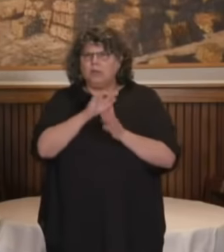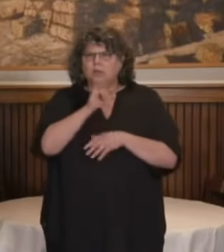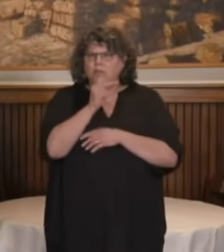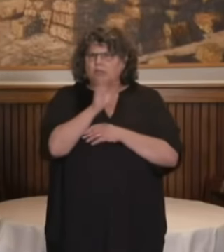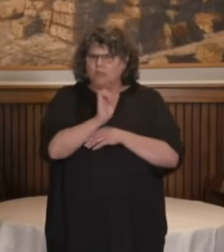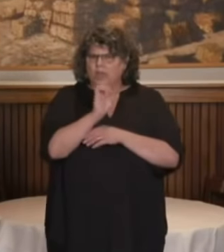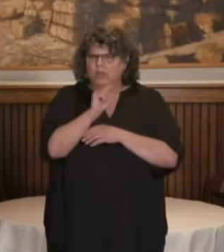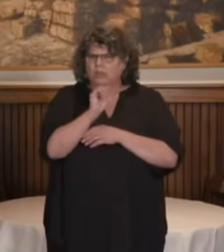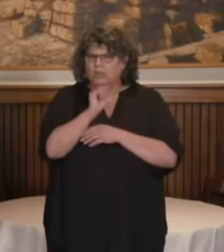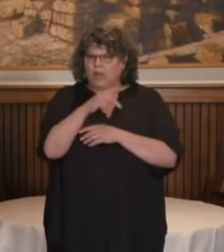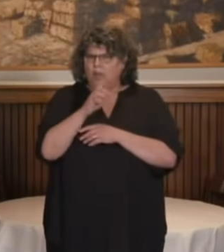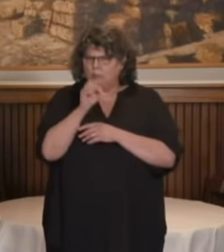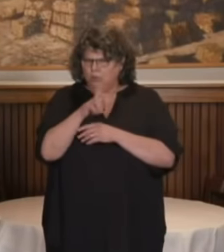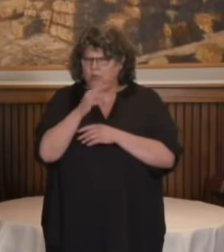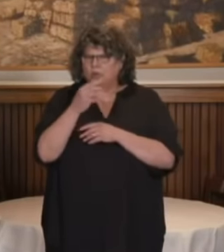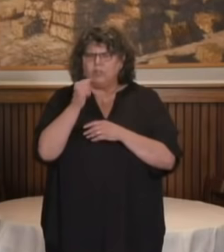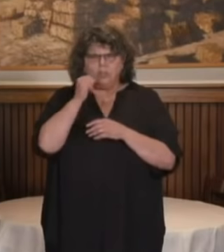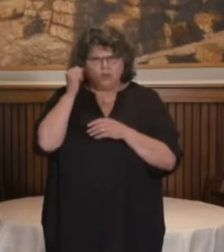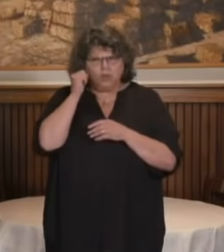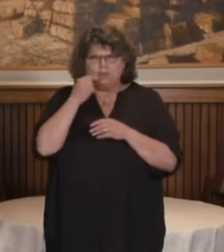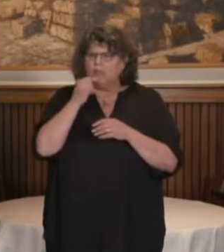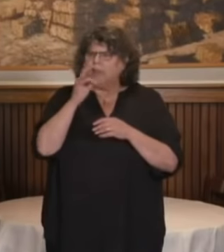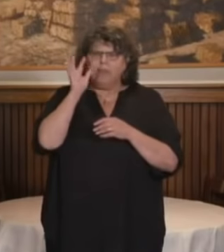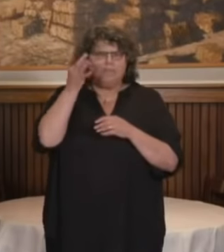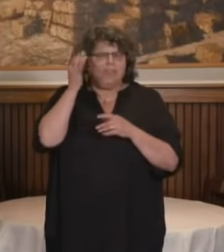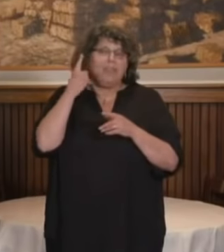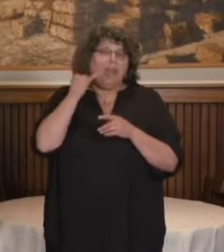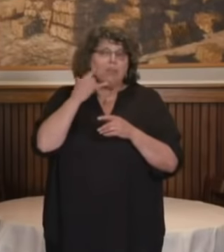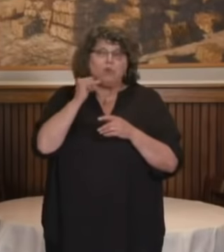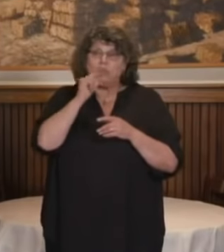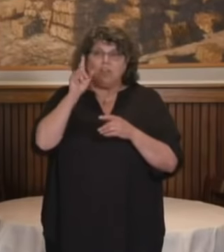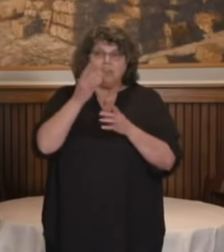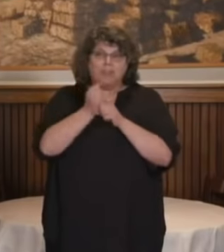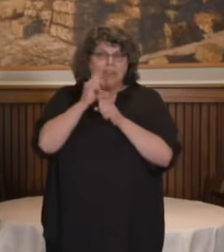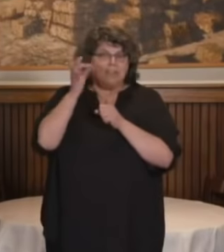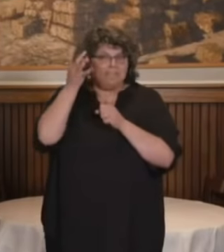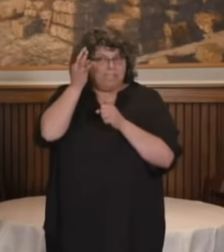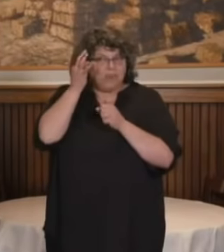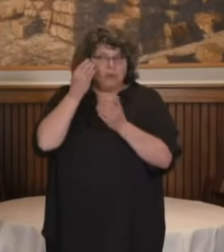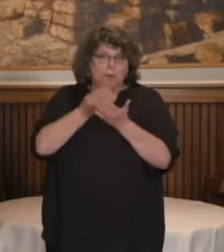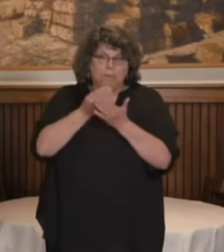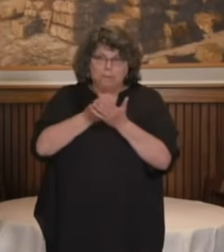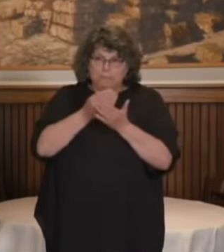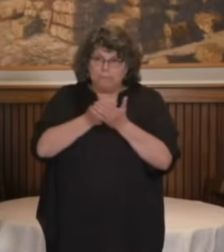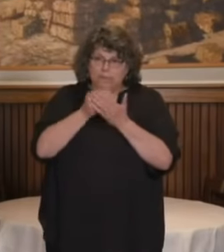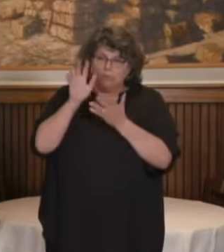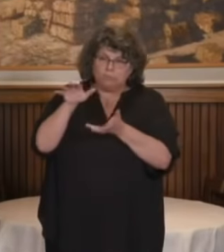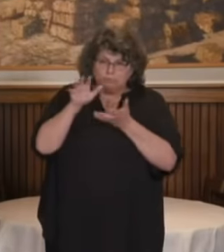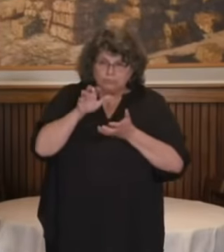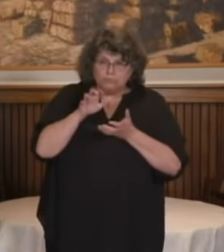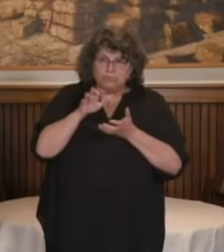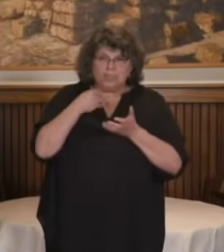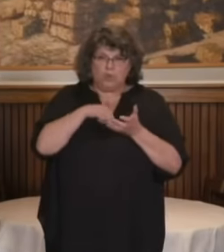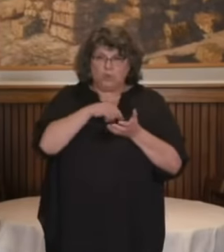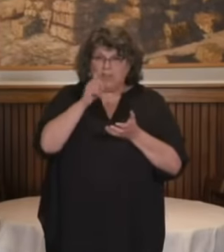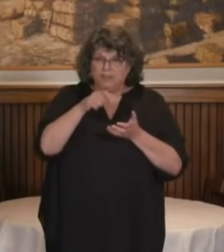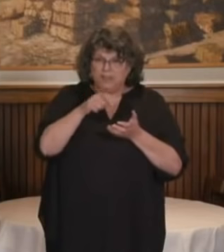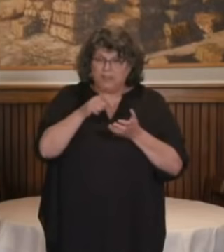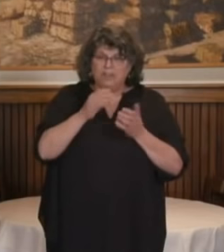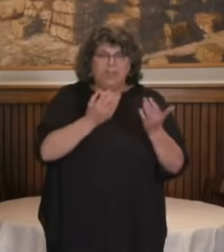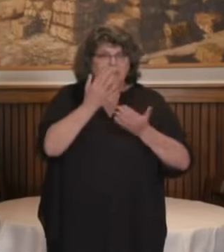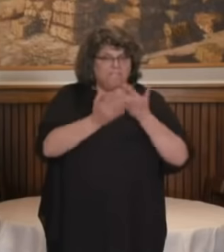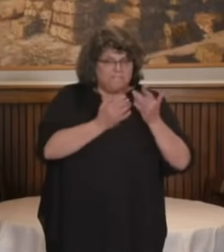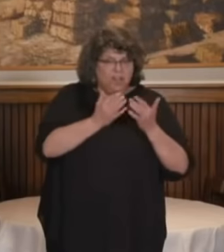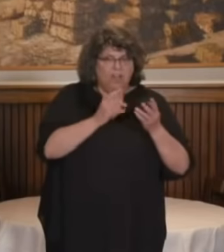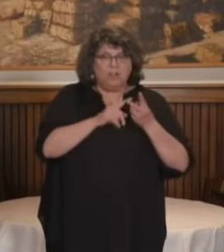that if California doesn't get the federal relief it needs for coronavirus, fire and police would be the first to get cut. I know that's up to counties and